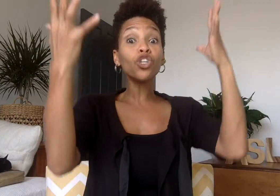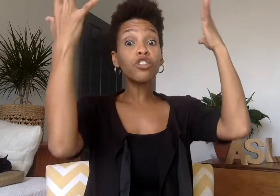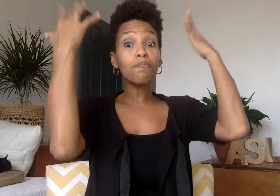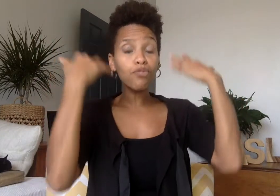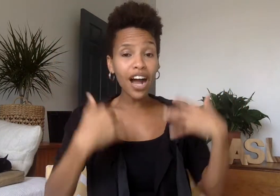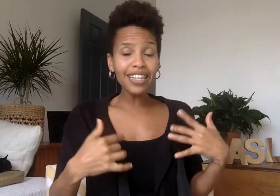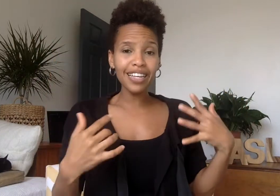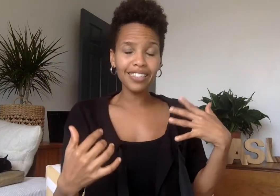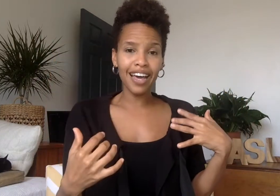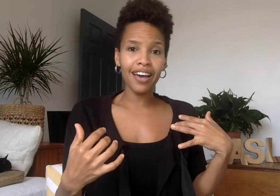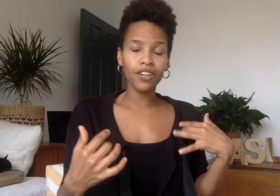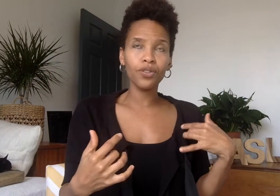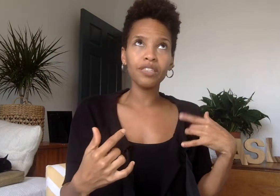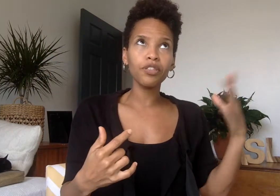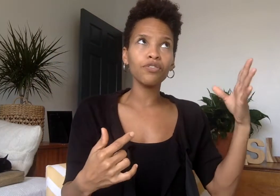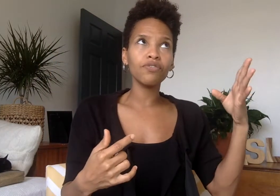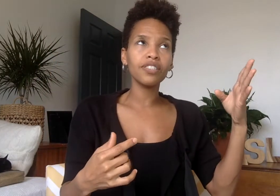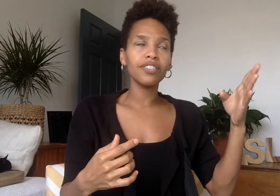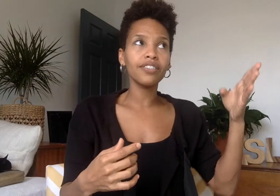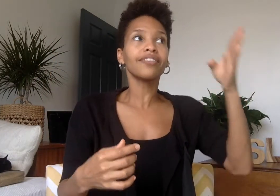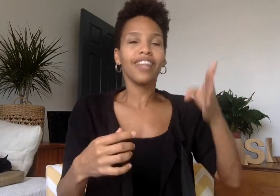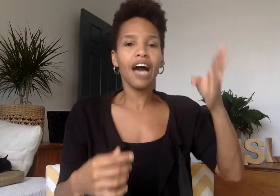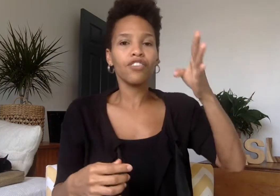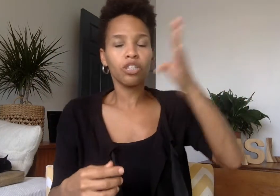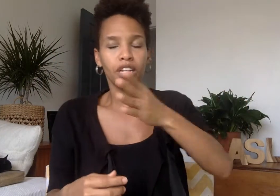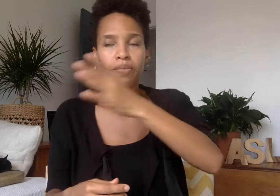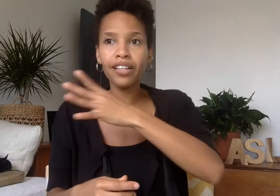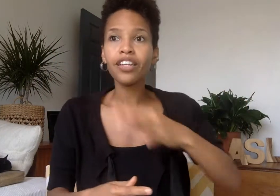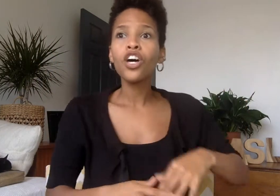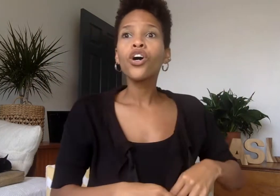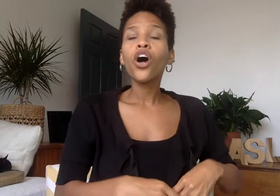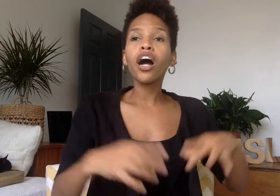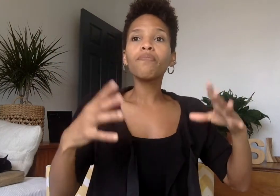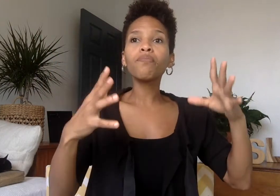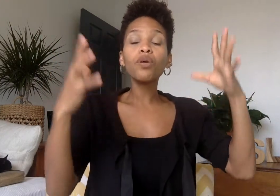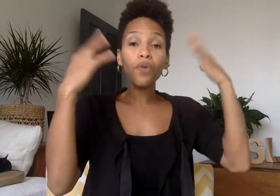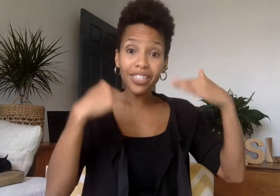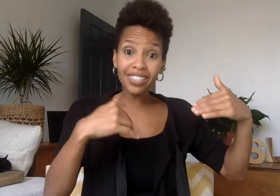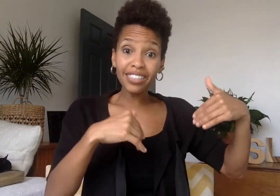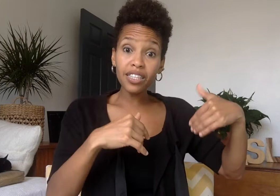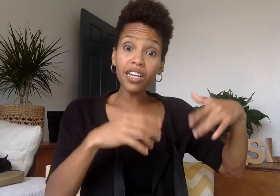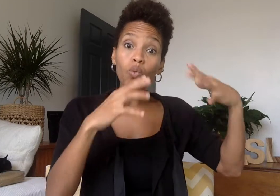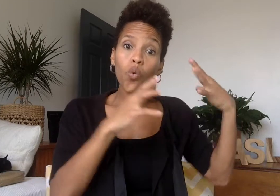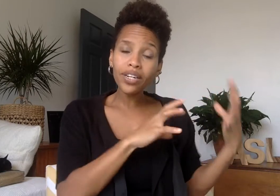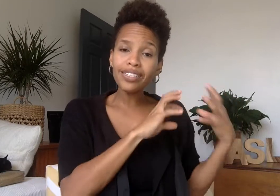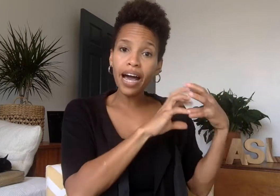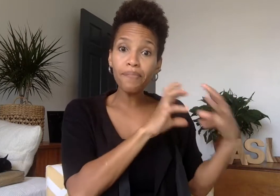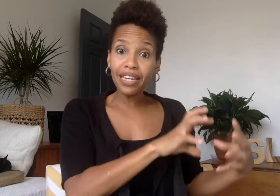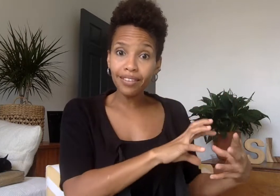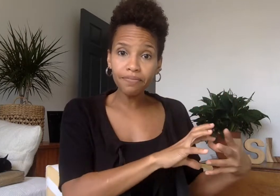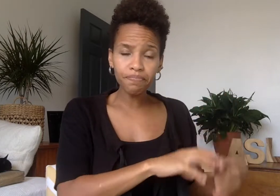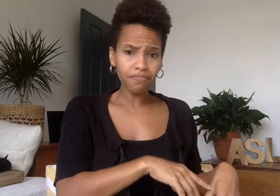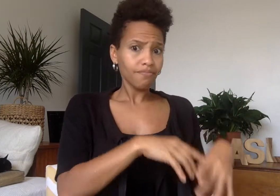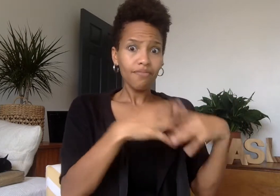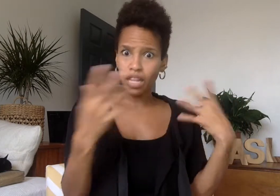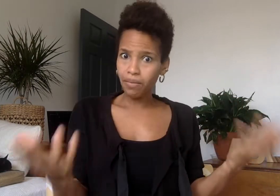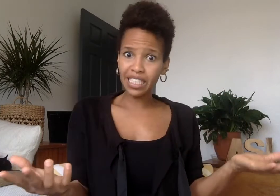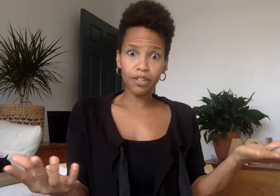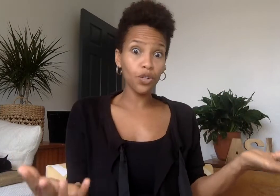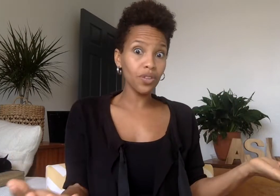is we process that, or somebody who doesn't have a discriminating palate, we process that to think, what does that mean? It means somebody who